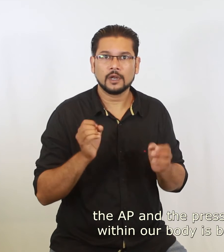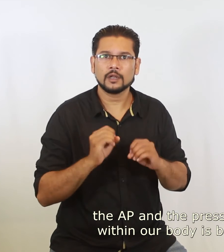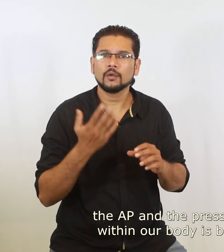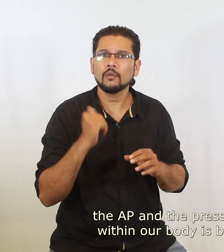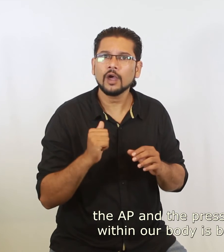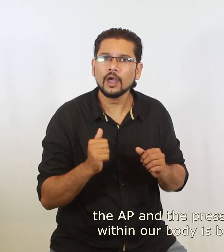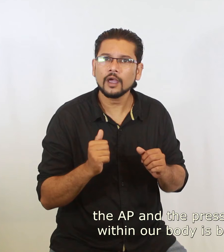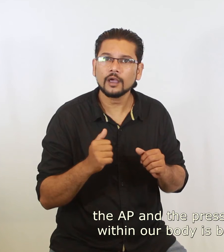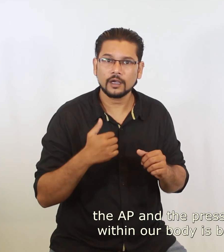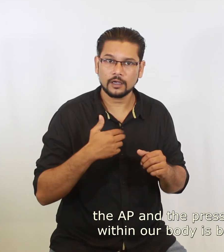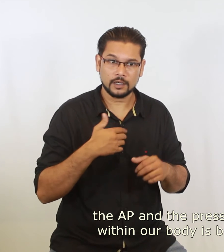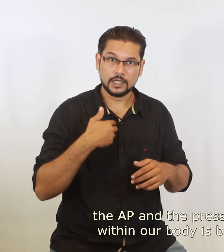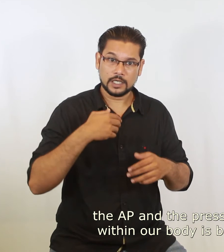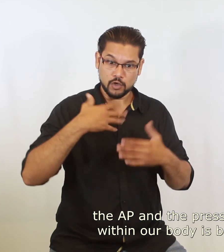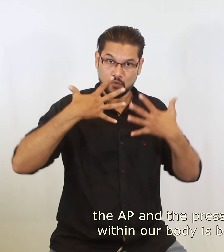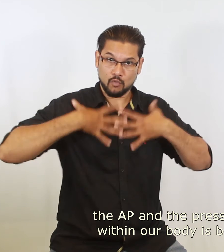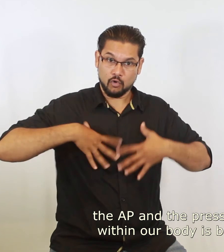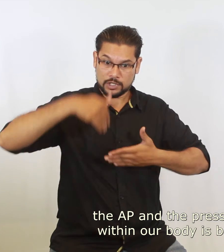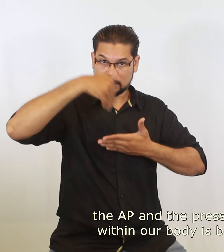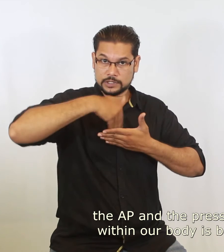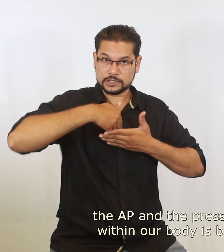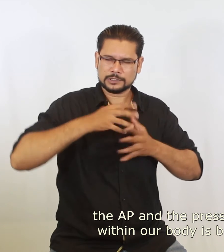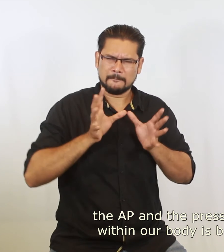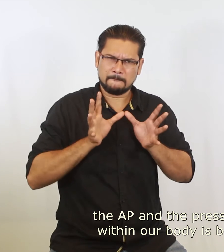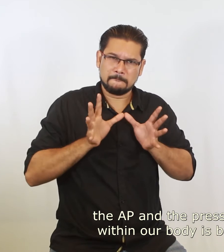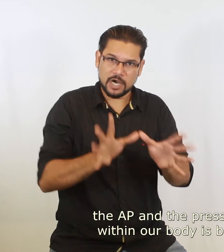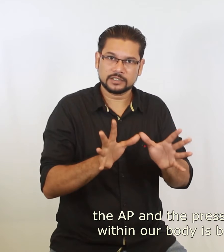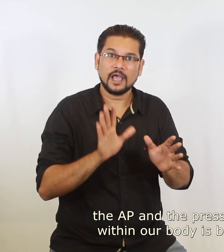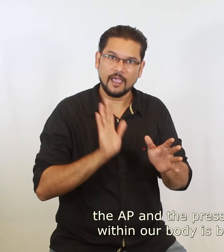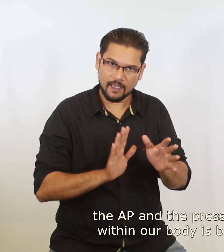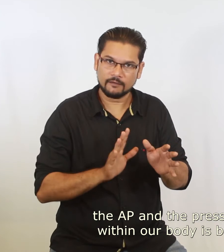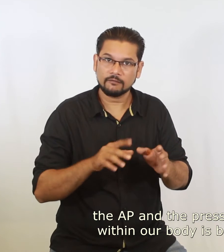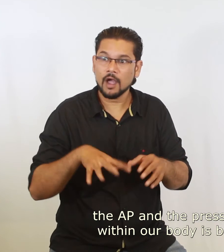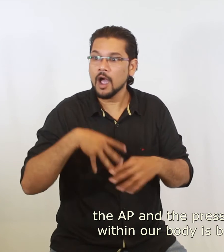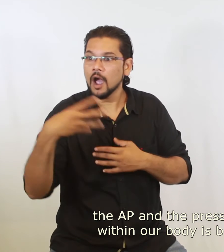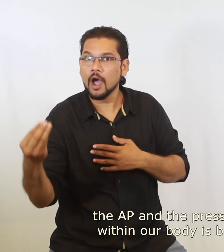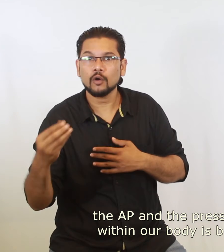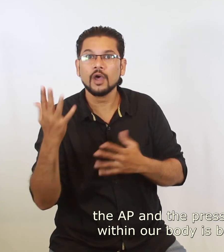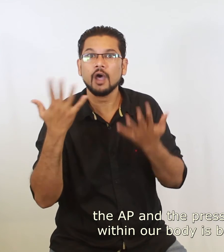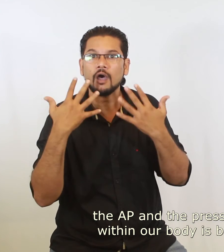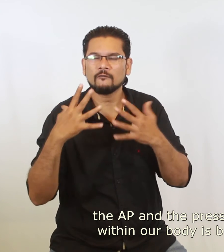the AP and the pressure from within our body is balanced.